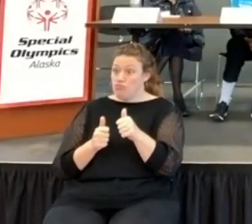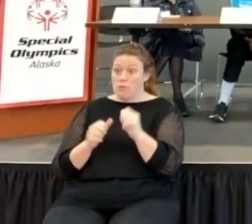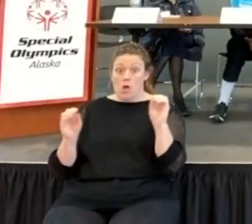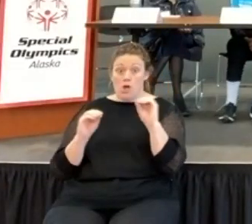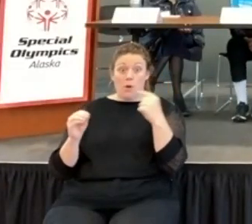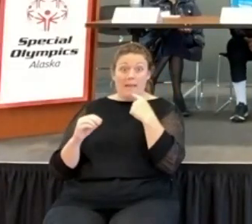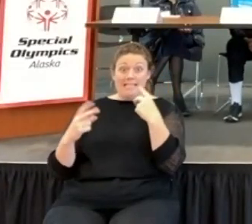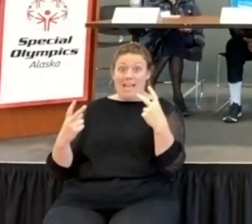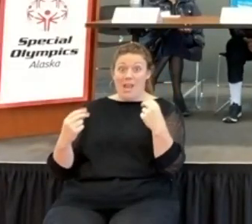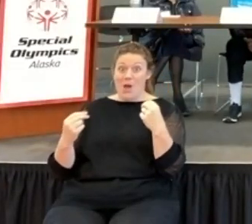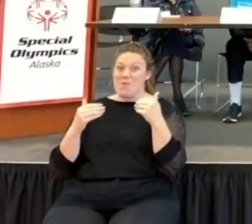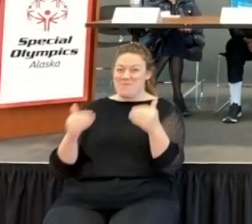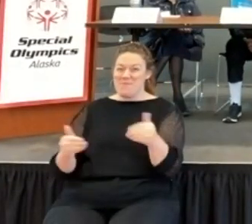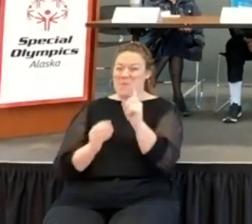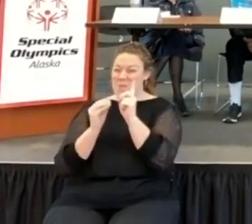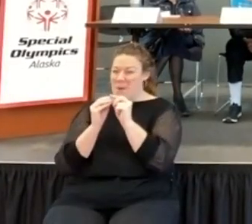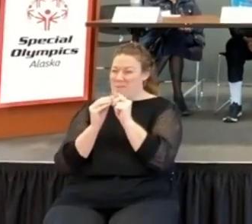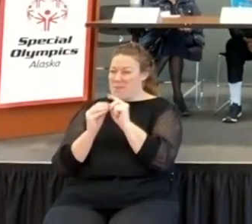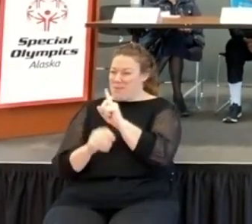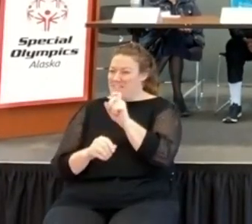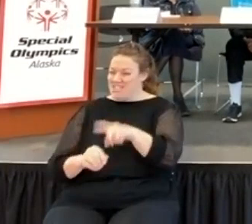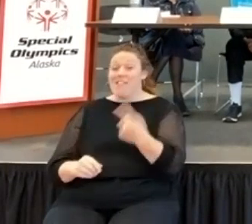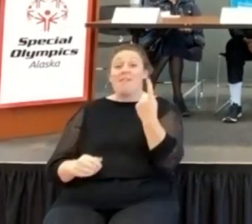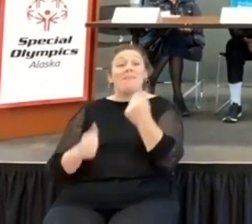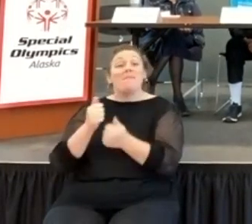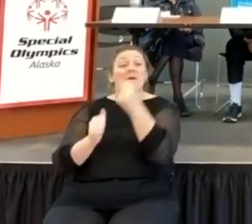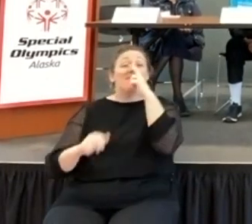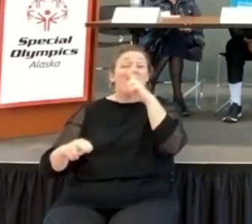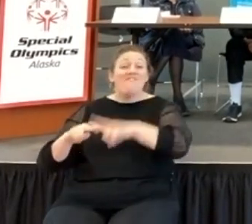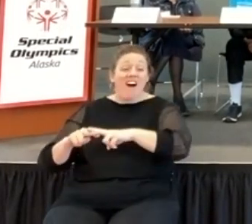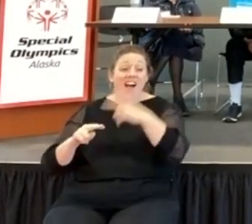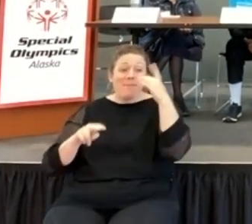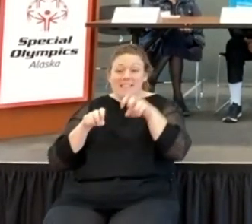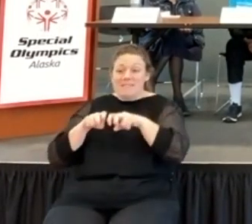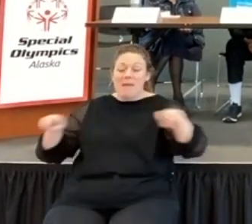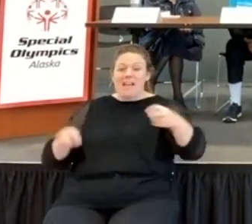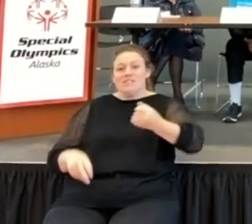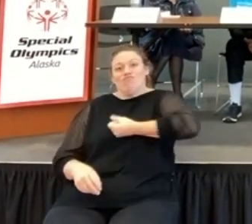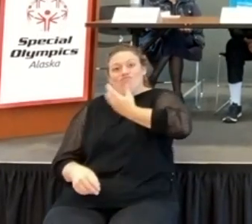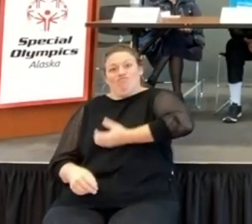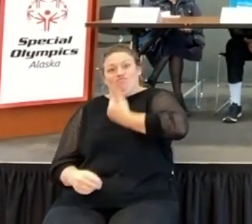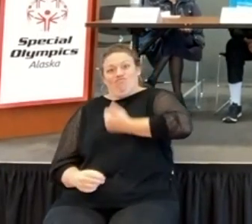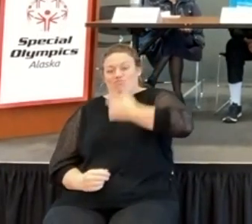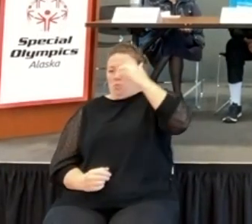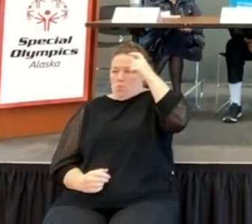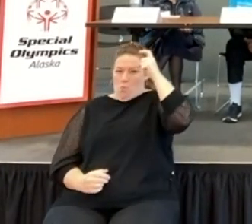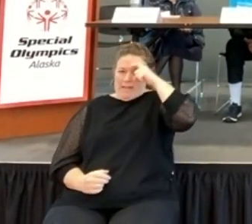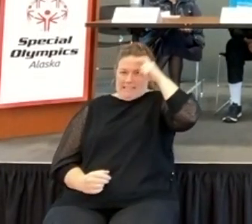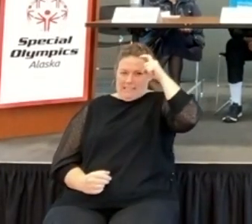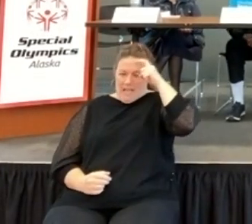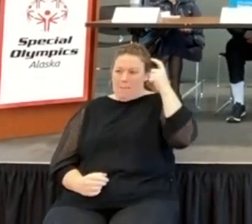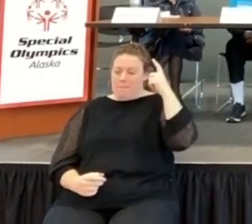no? Okay, one more question. This one is the funnest one because this is when the panelists get to share their wisdom.